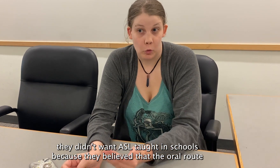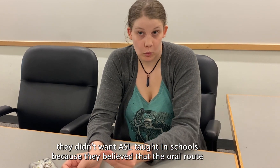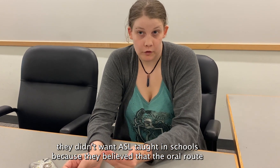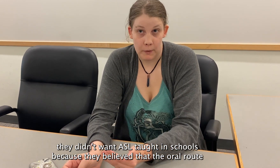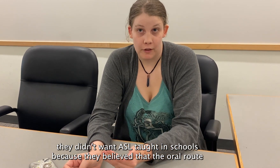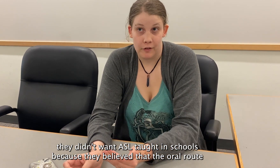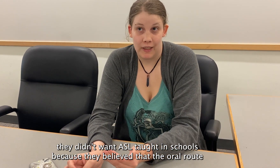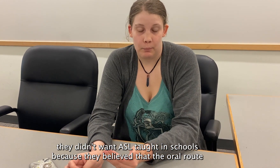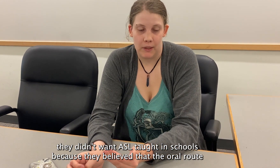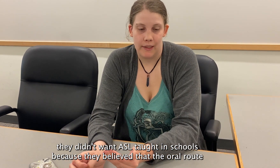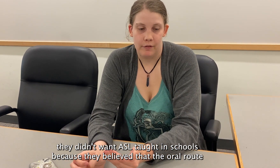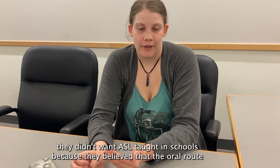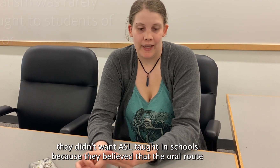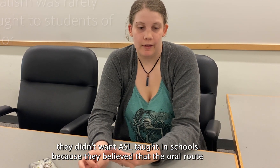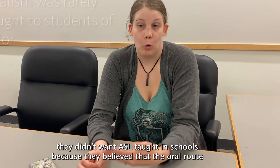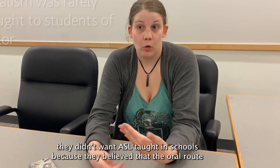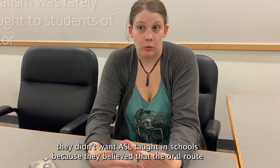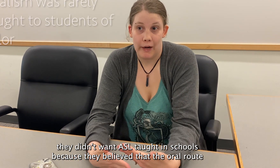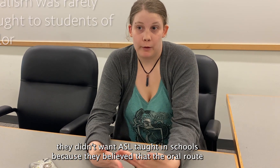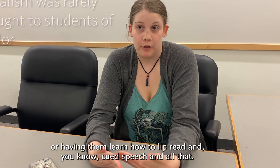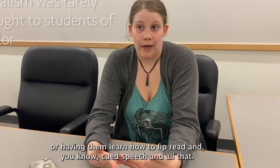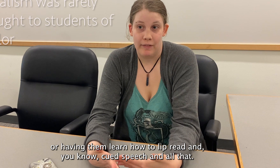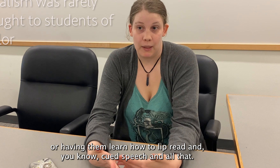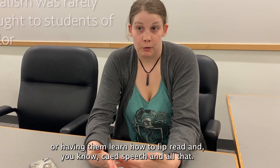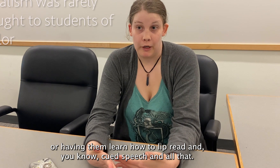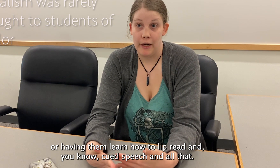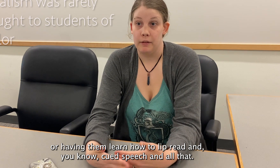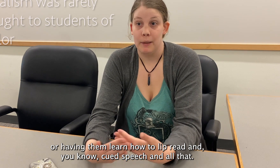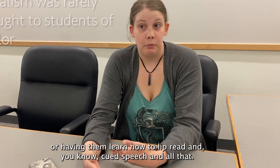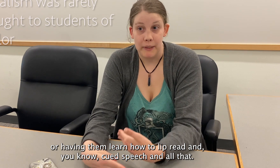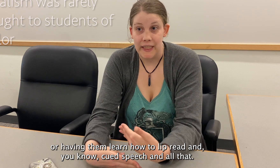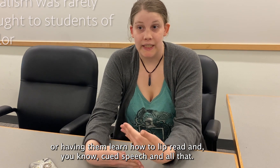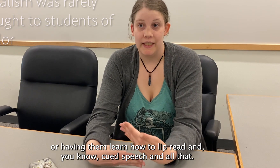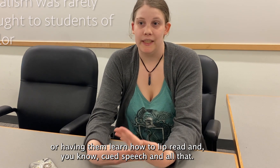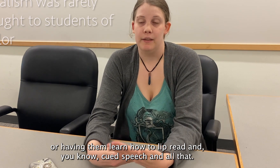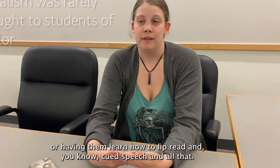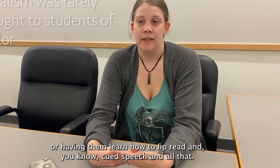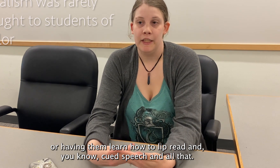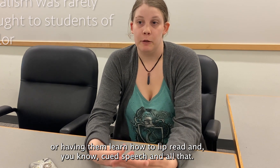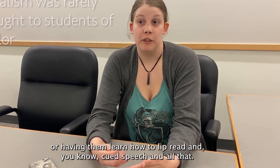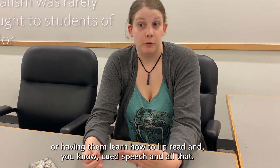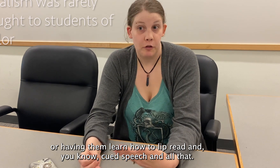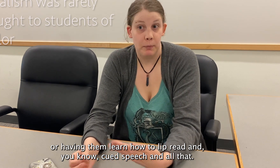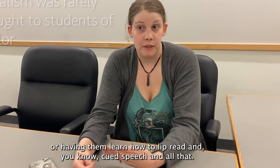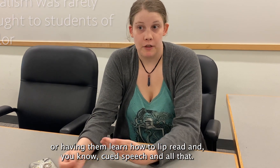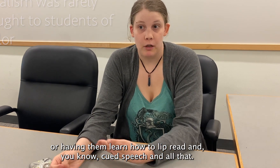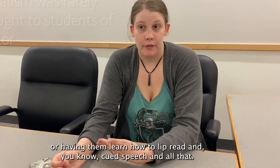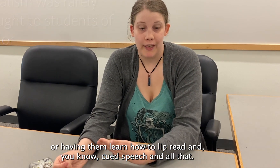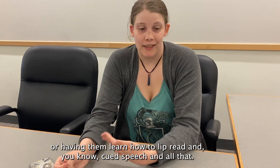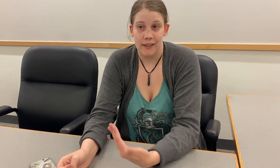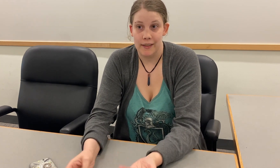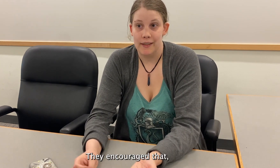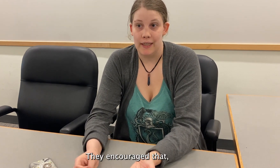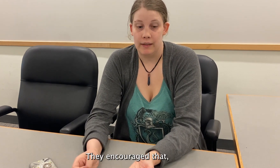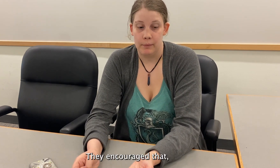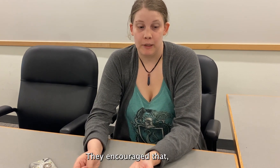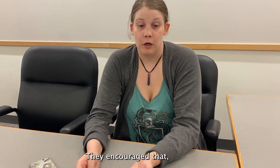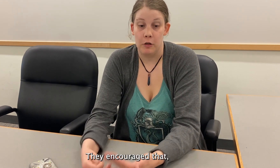schools because they believed that the oral route, or having them learn how to lip read and, cute speech and all that, they encouraged